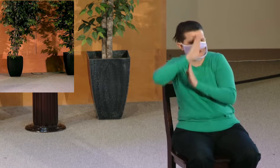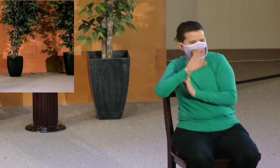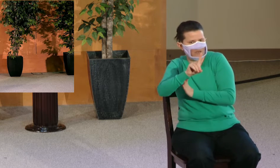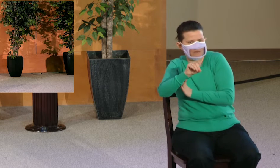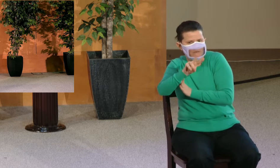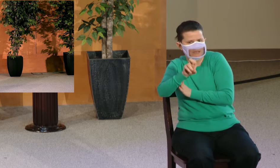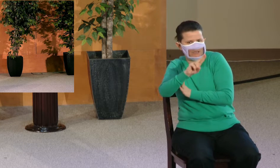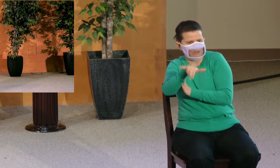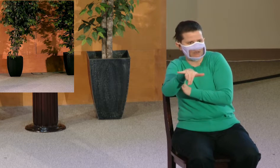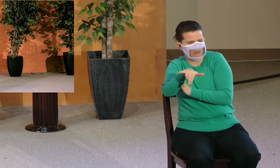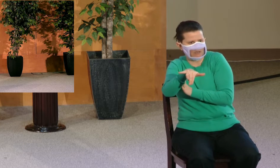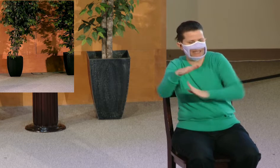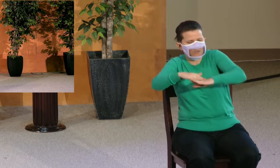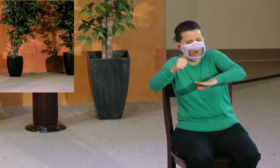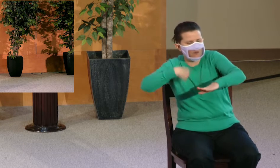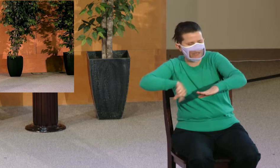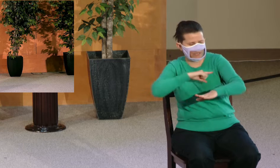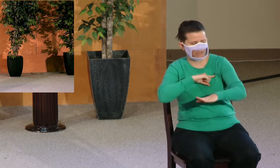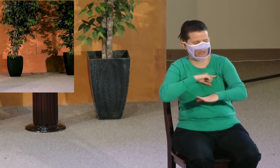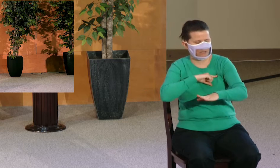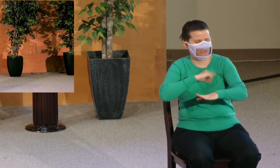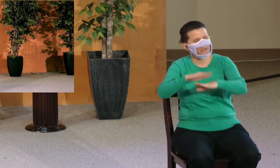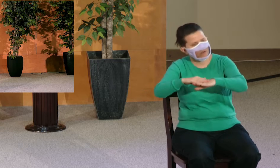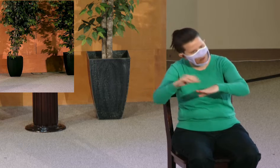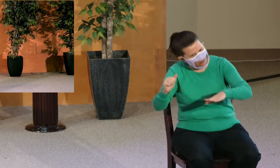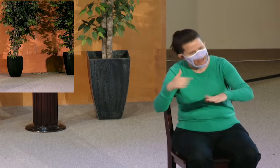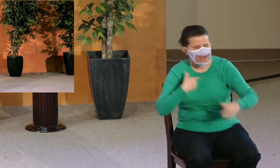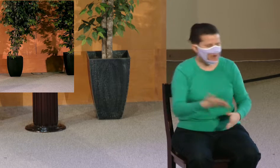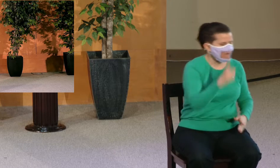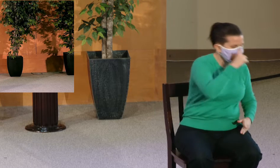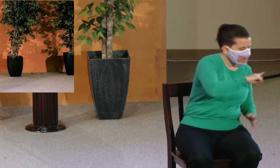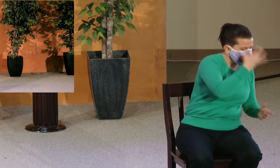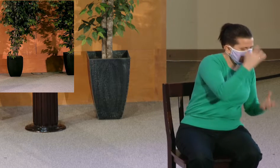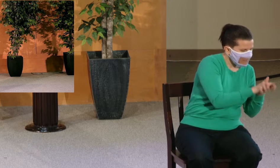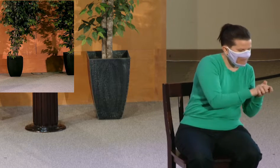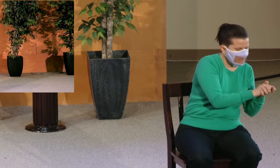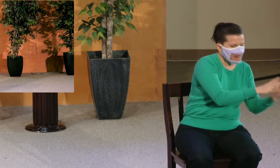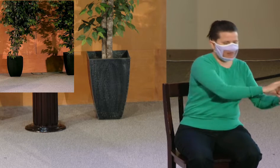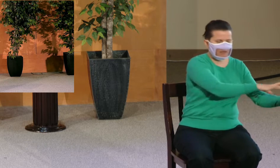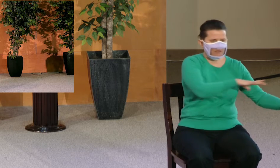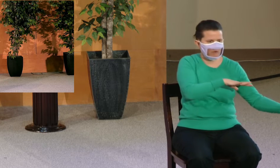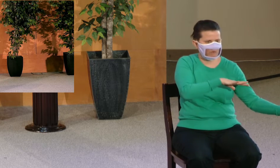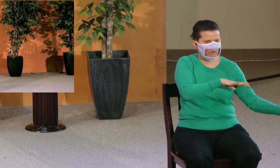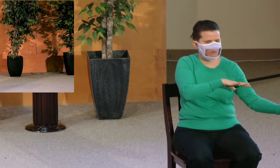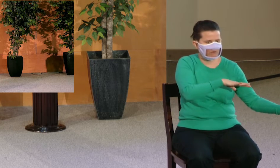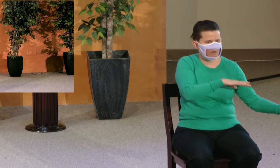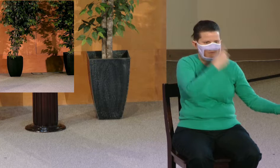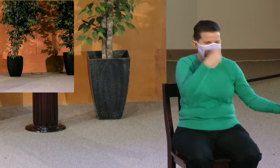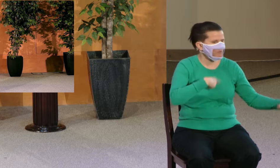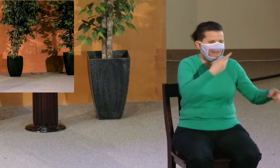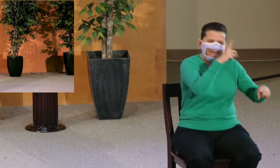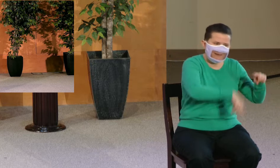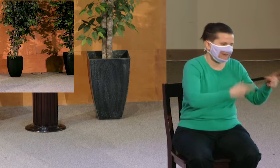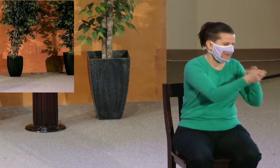transform. It's a call to let go of your false beliefs that we can control anything